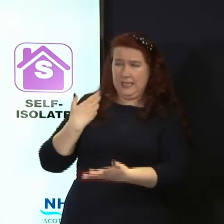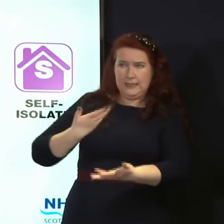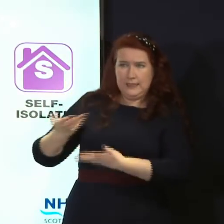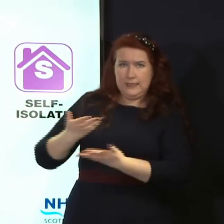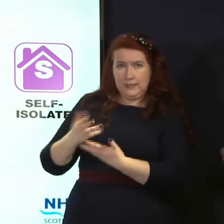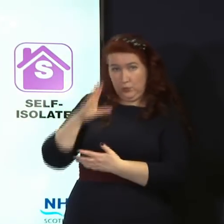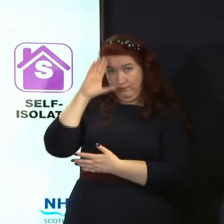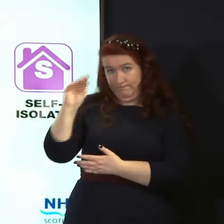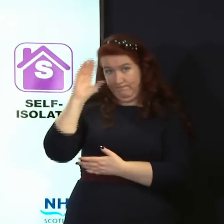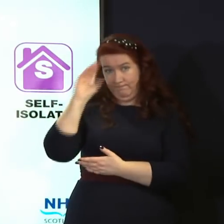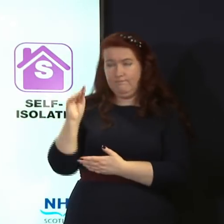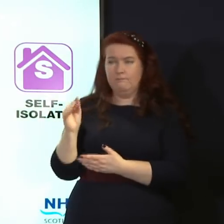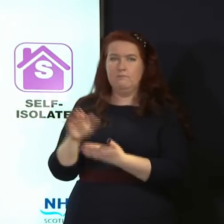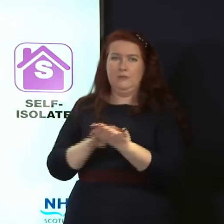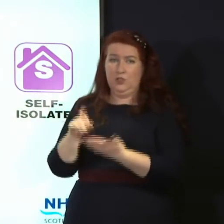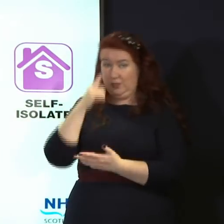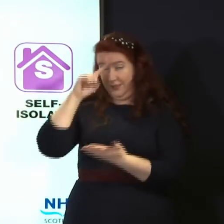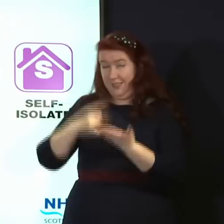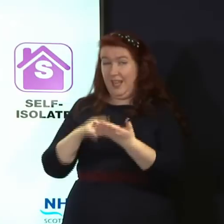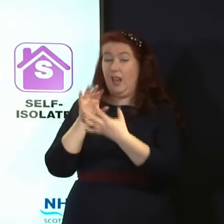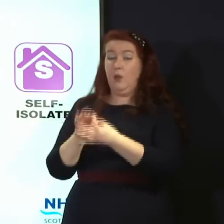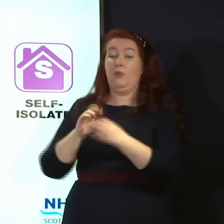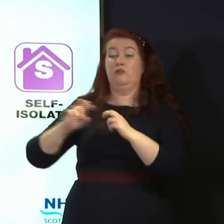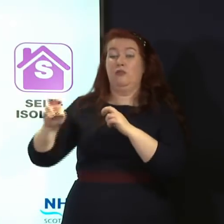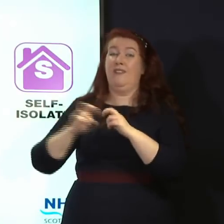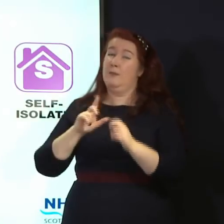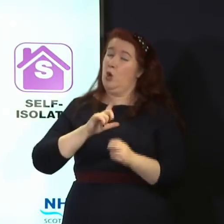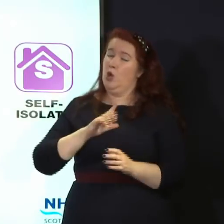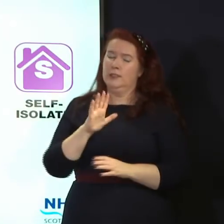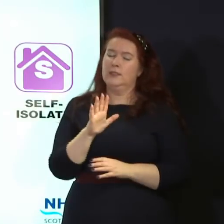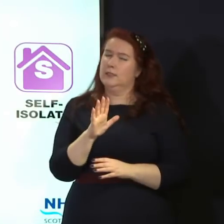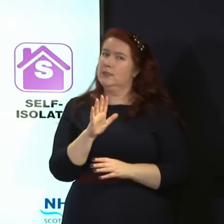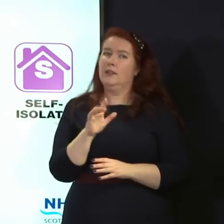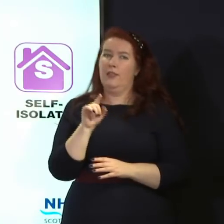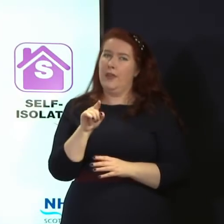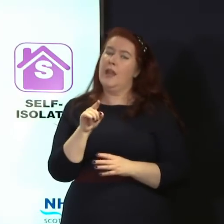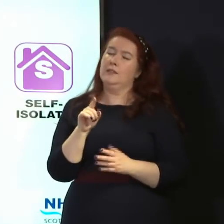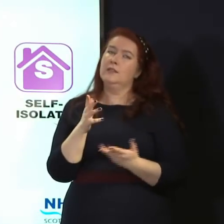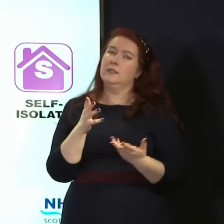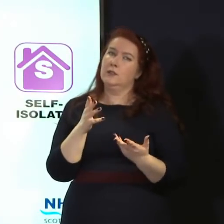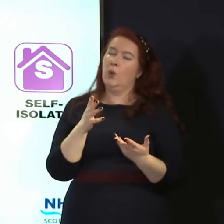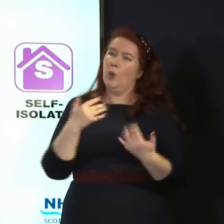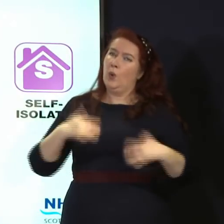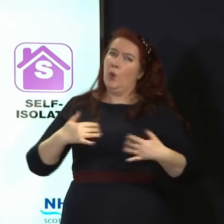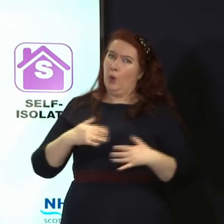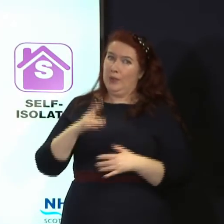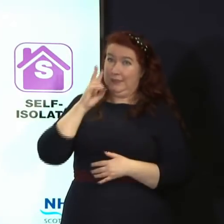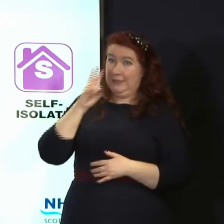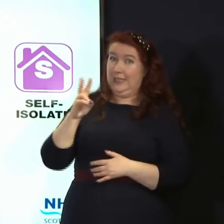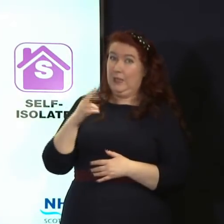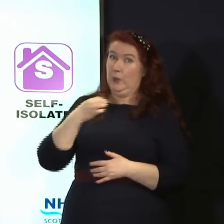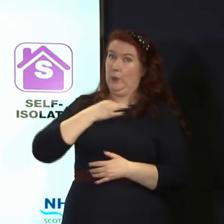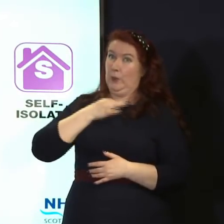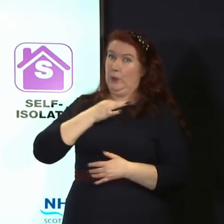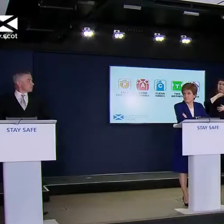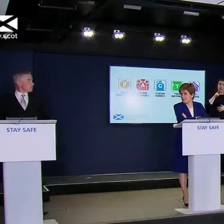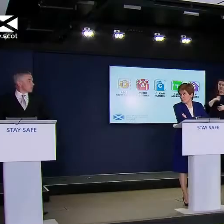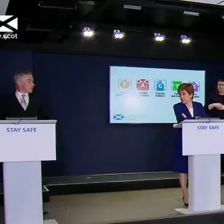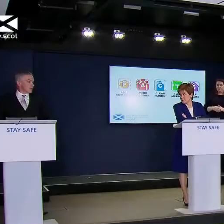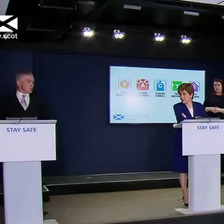allow her to make the decisions she's made about travel, because it is a little picture of what the dangers are that could lie ahead